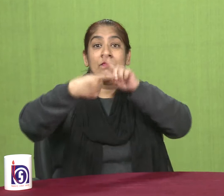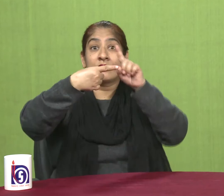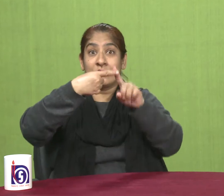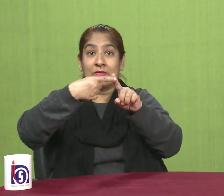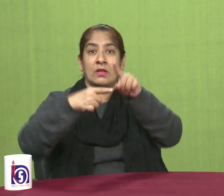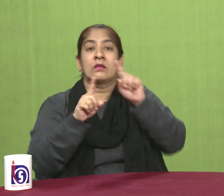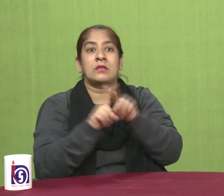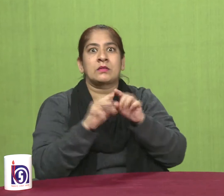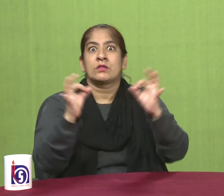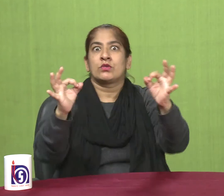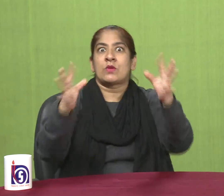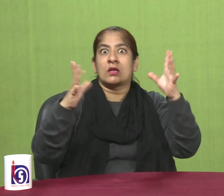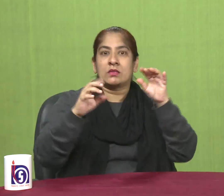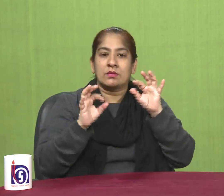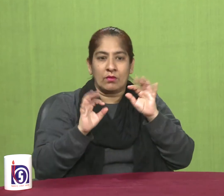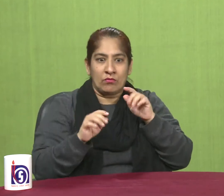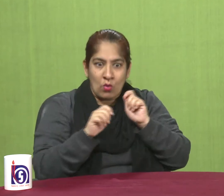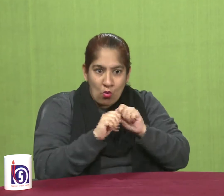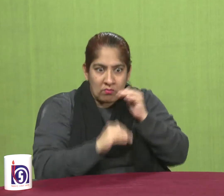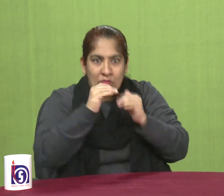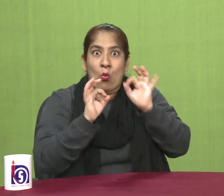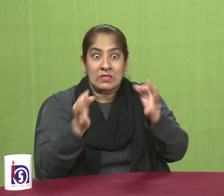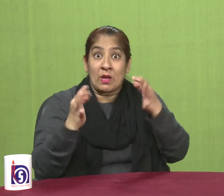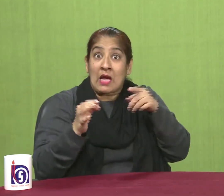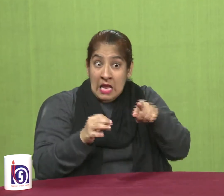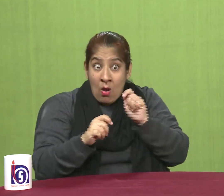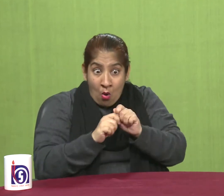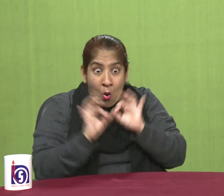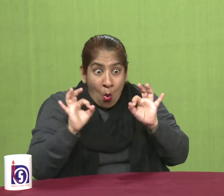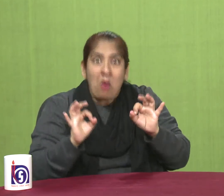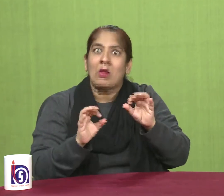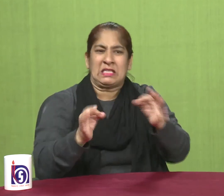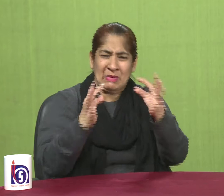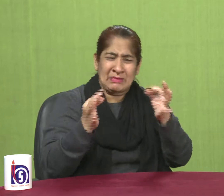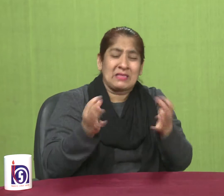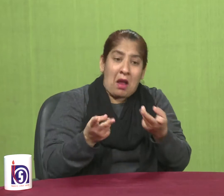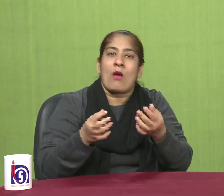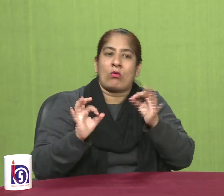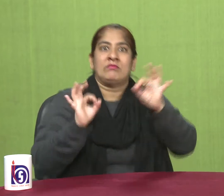it promotes specialization on certain level of products,